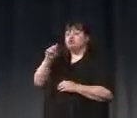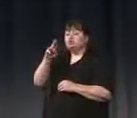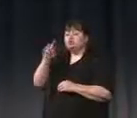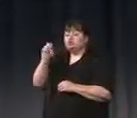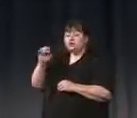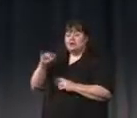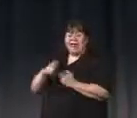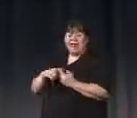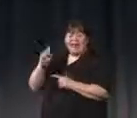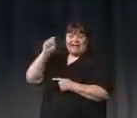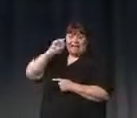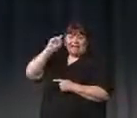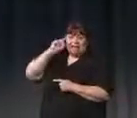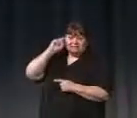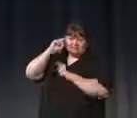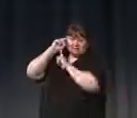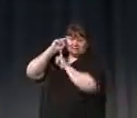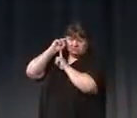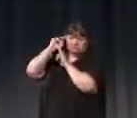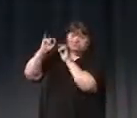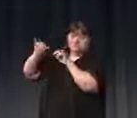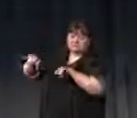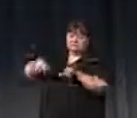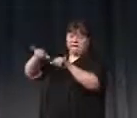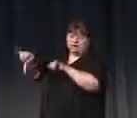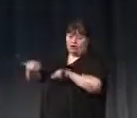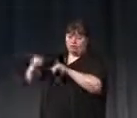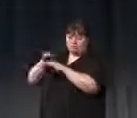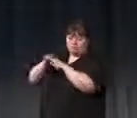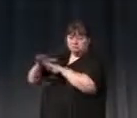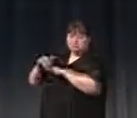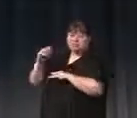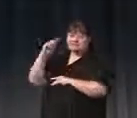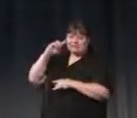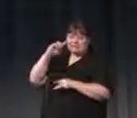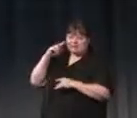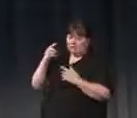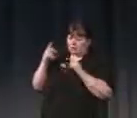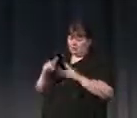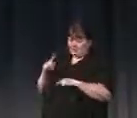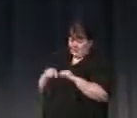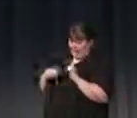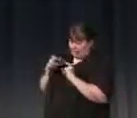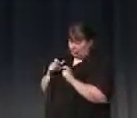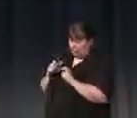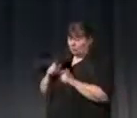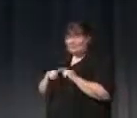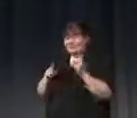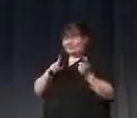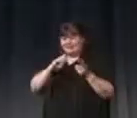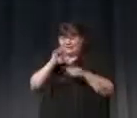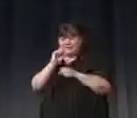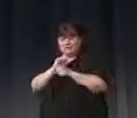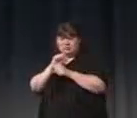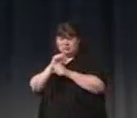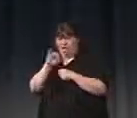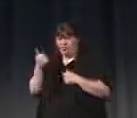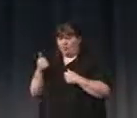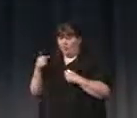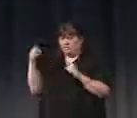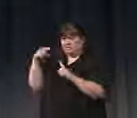aids. These tend to have a standardizing effect with little user control. Of course, that's not true of all kinds of signal processing,